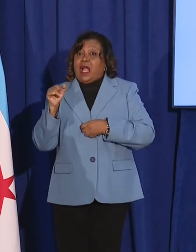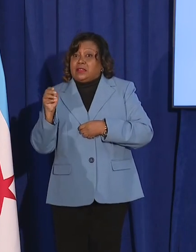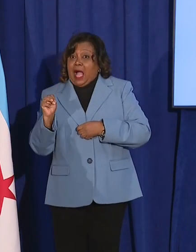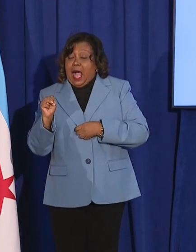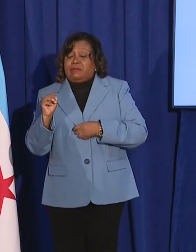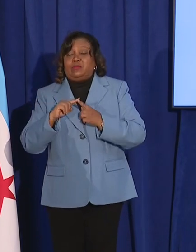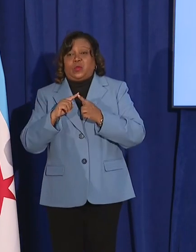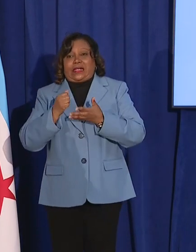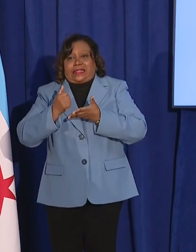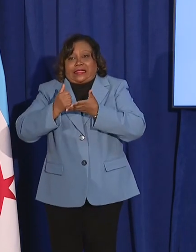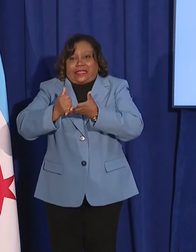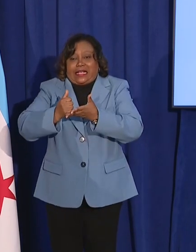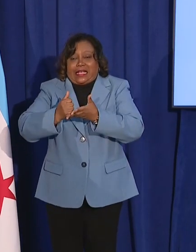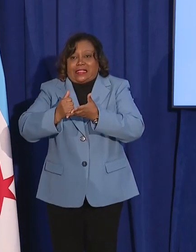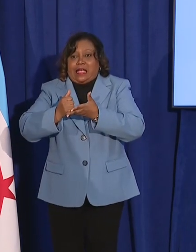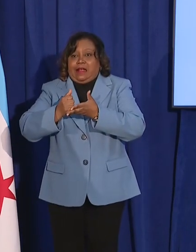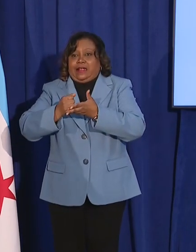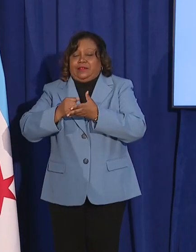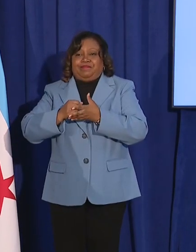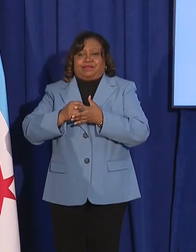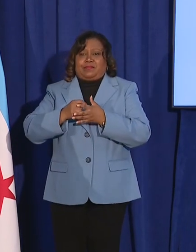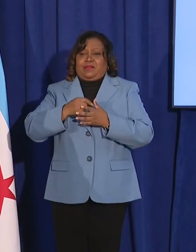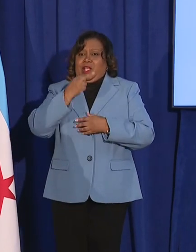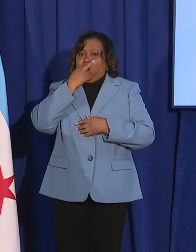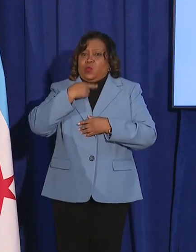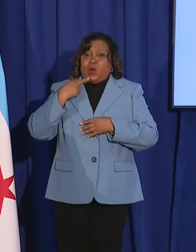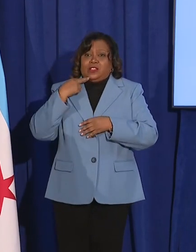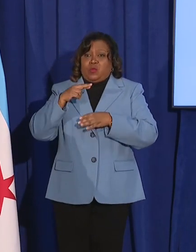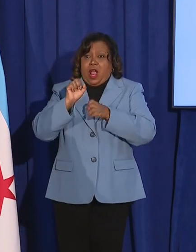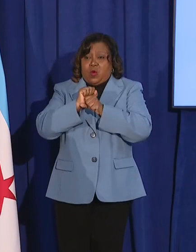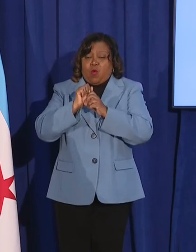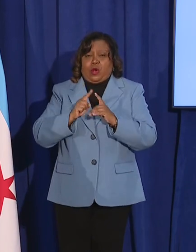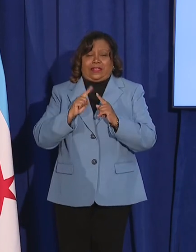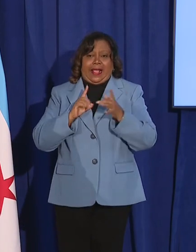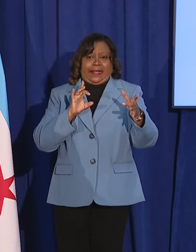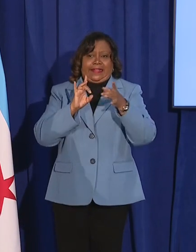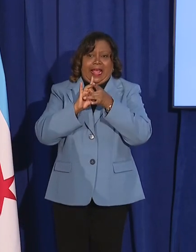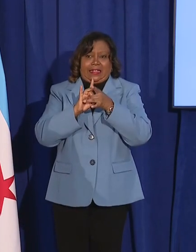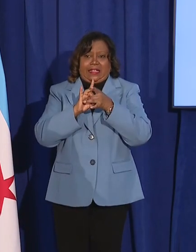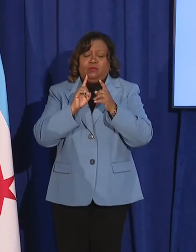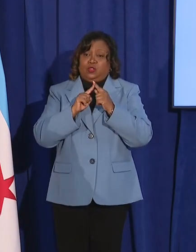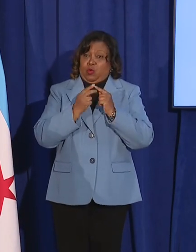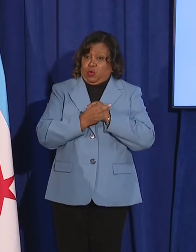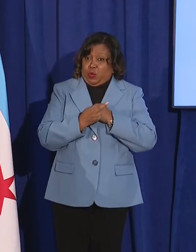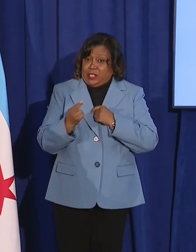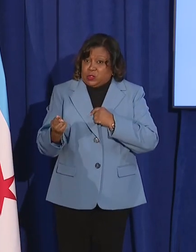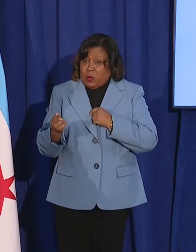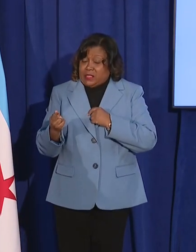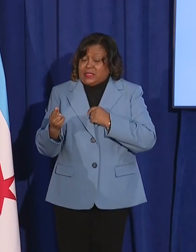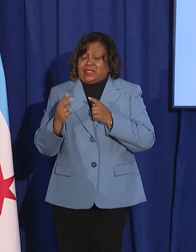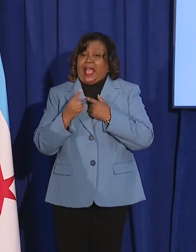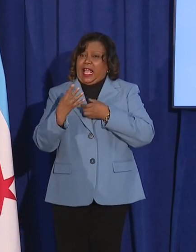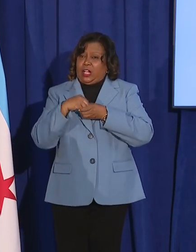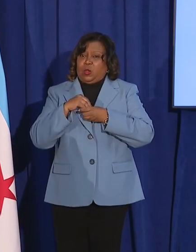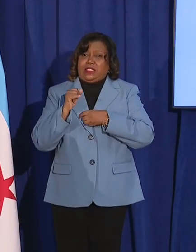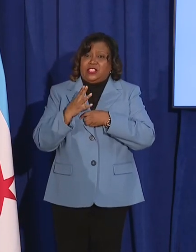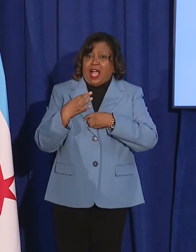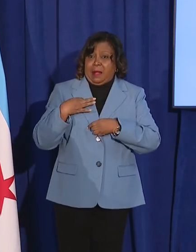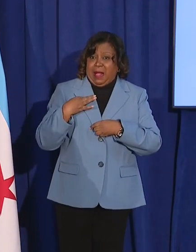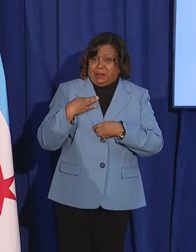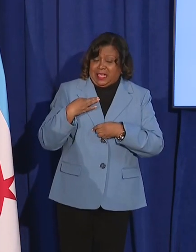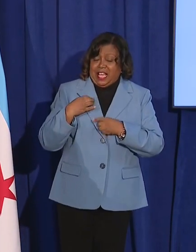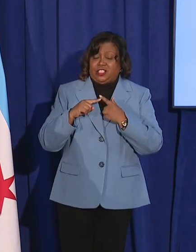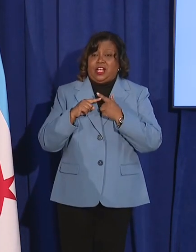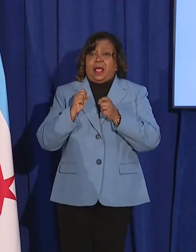ShyServes.com will assist displaced hospitality workers by connecting them to resources, including job